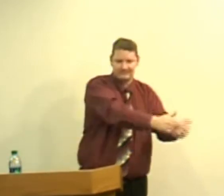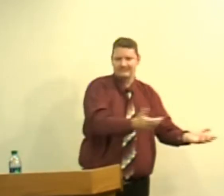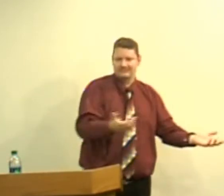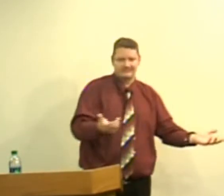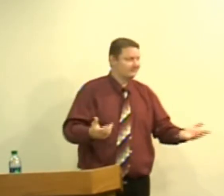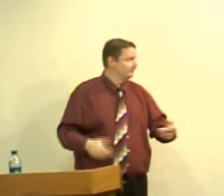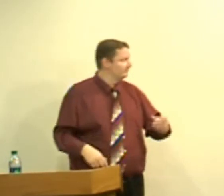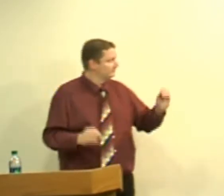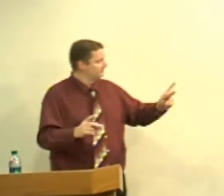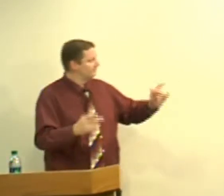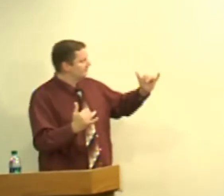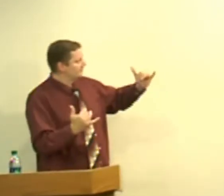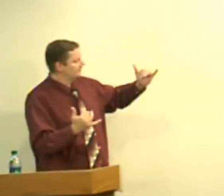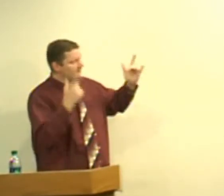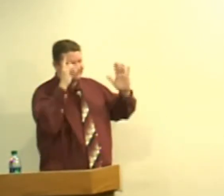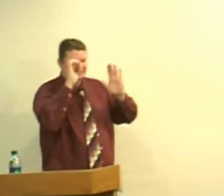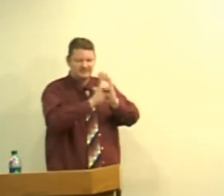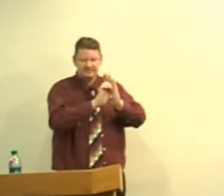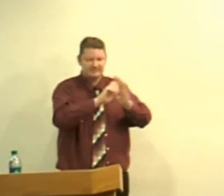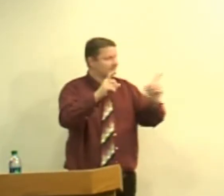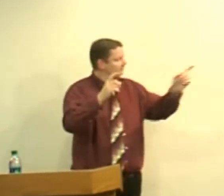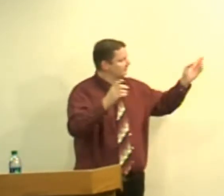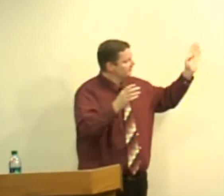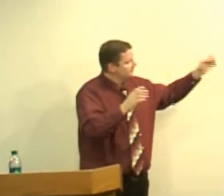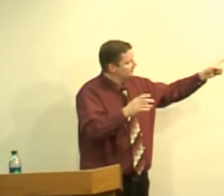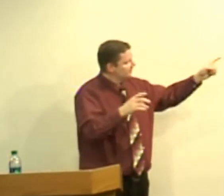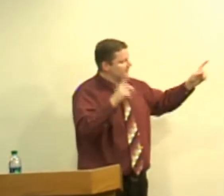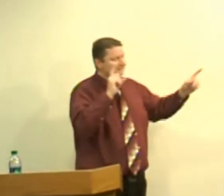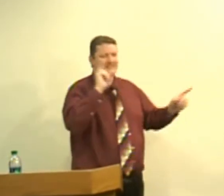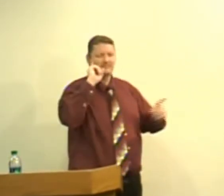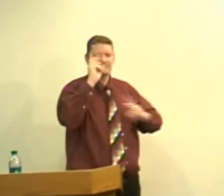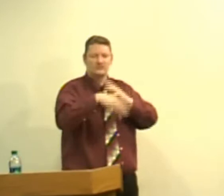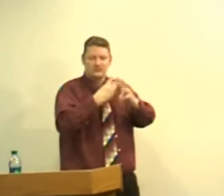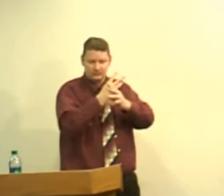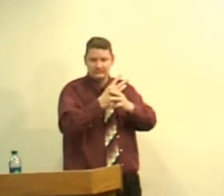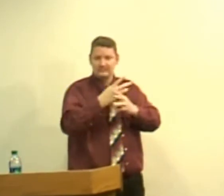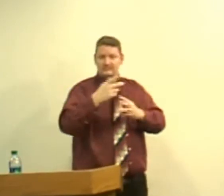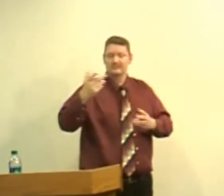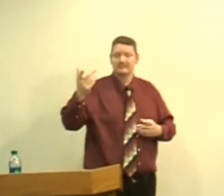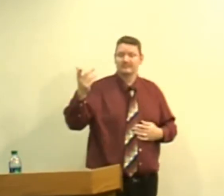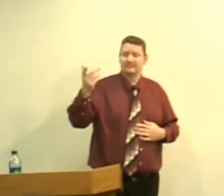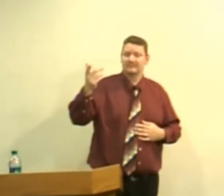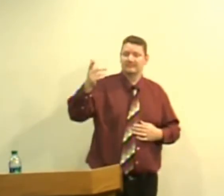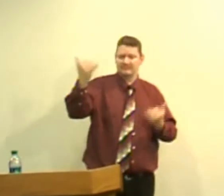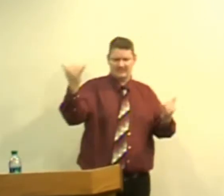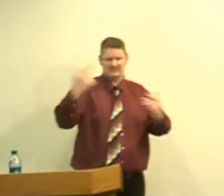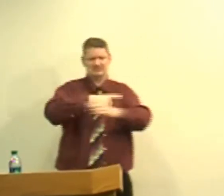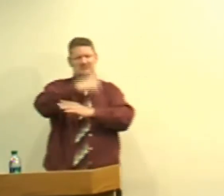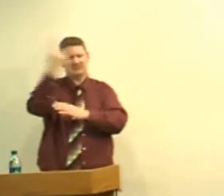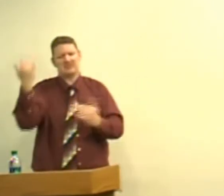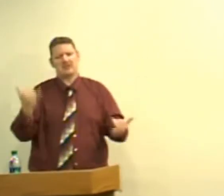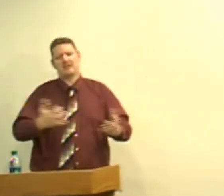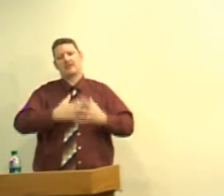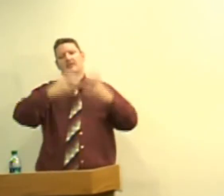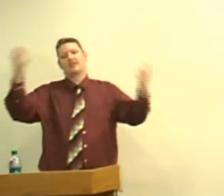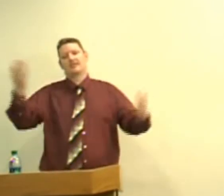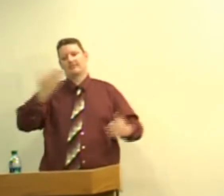Peter, you're a tough time. So we took two categories here. Church, deaf world.